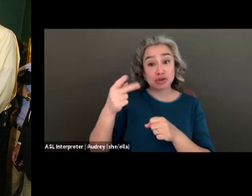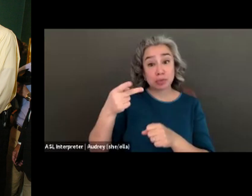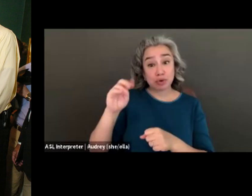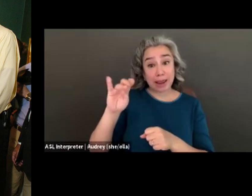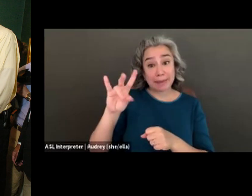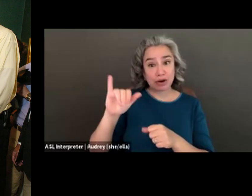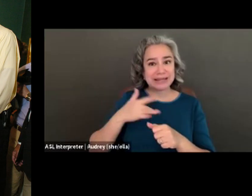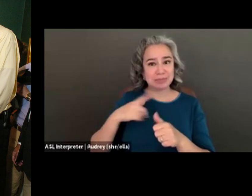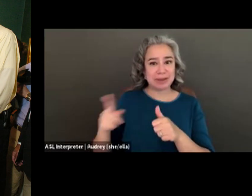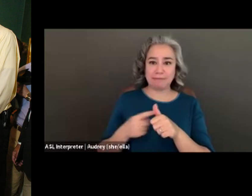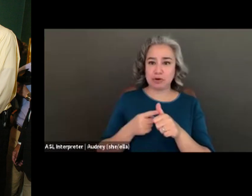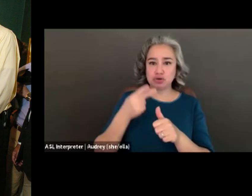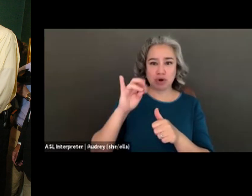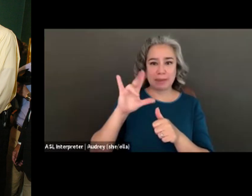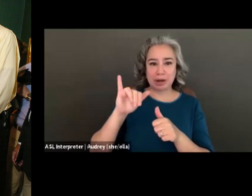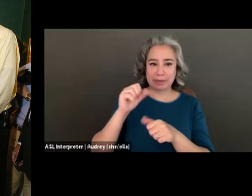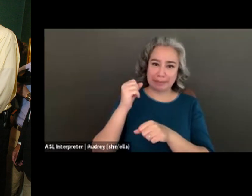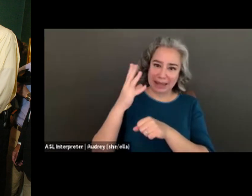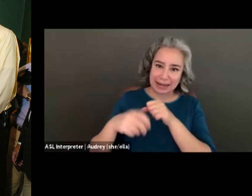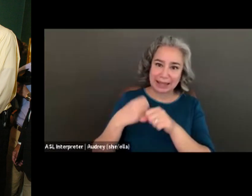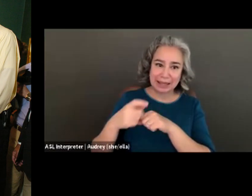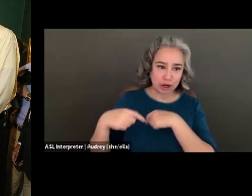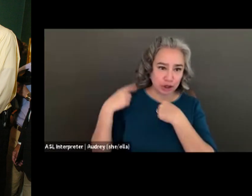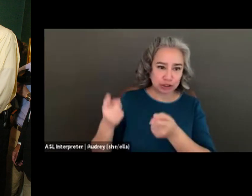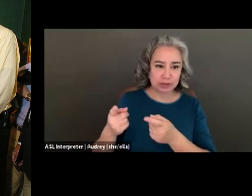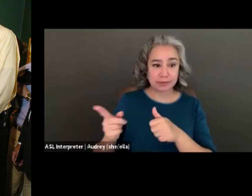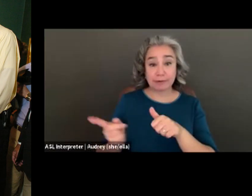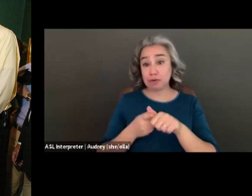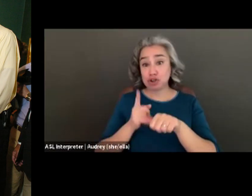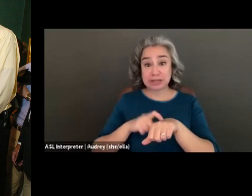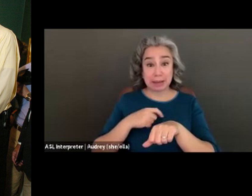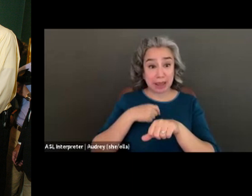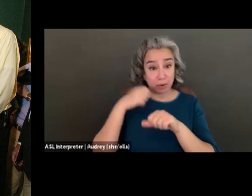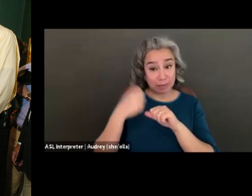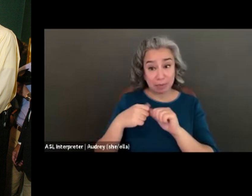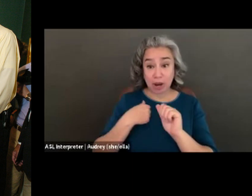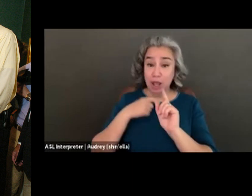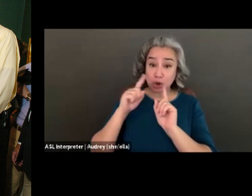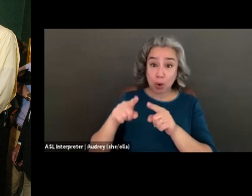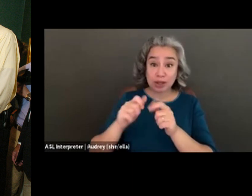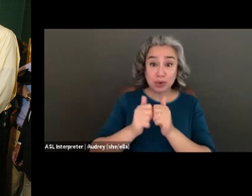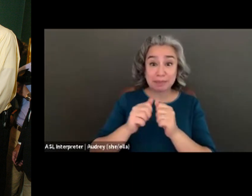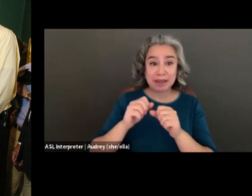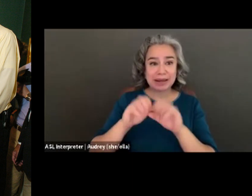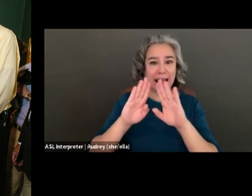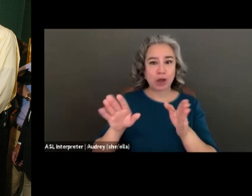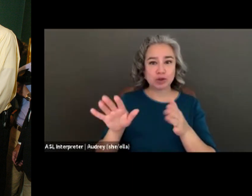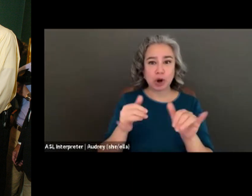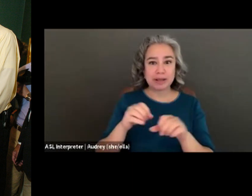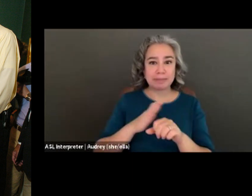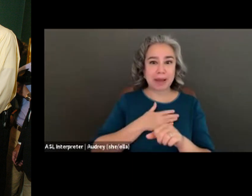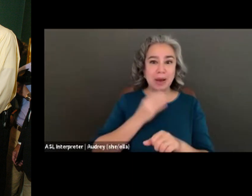the first primary in the country for many years. The first time I remember going to a campaign was at a house party in my hometown